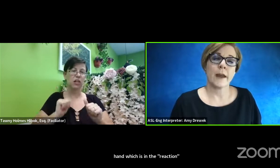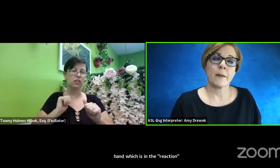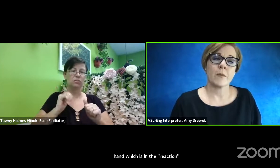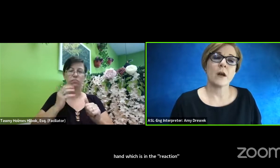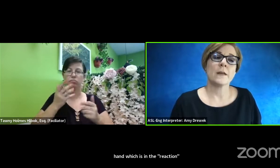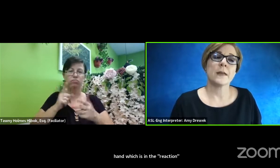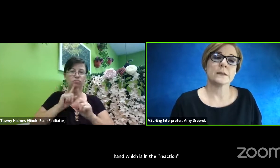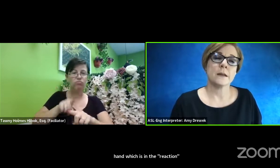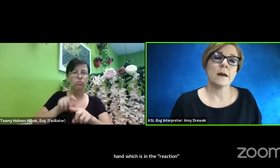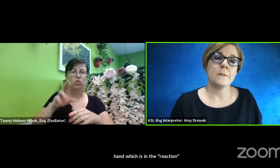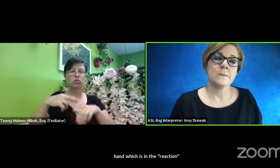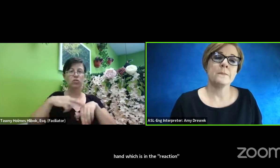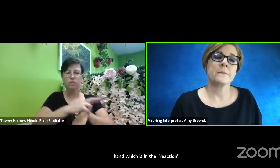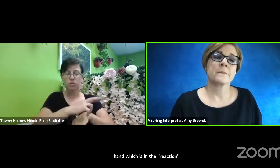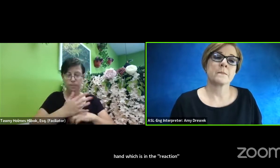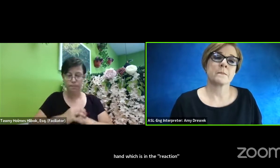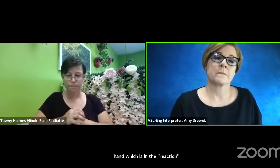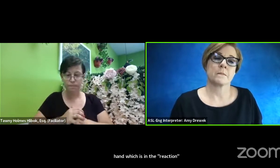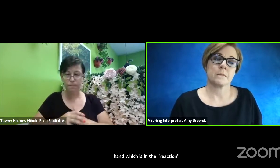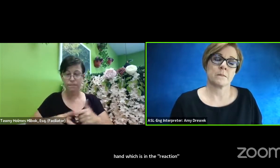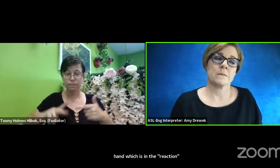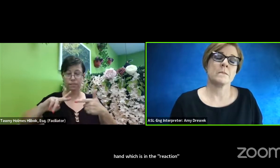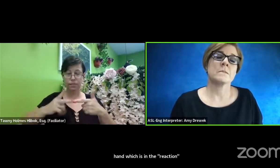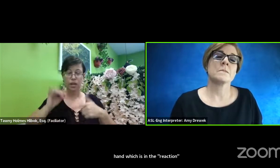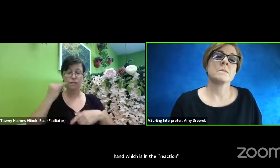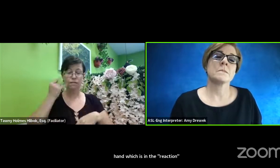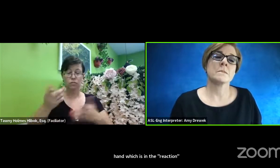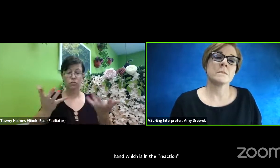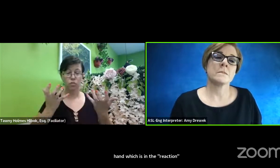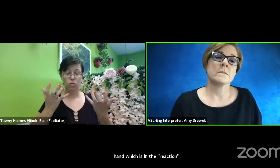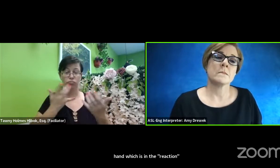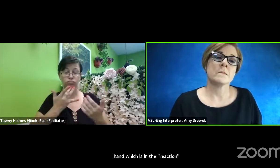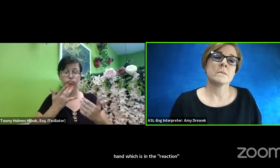You can turn your camera on at that time.